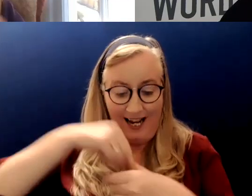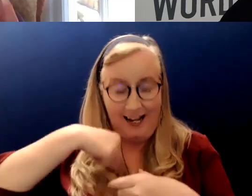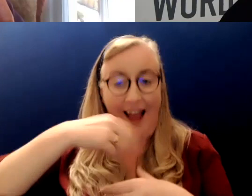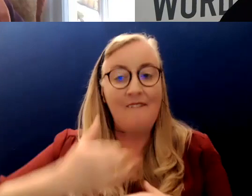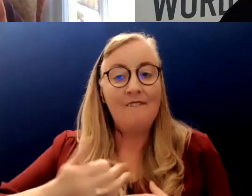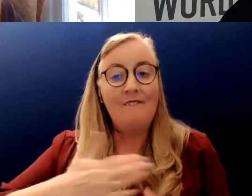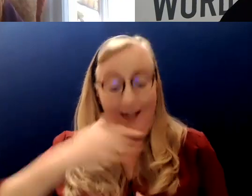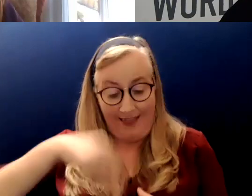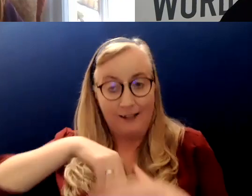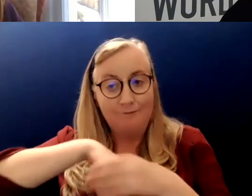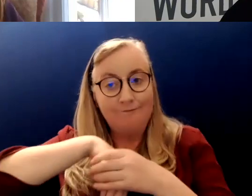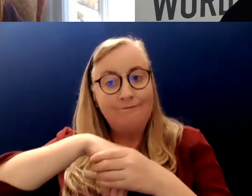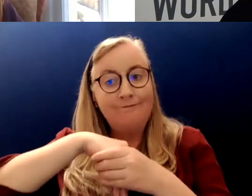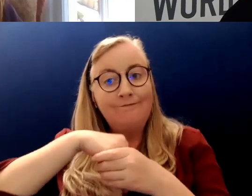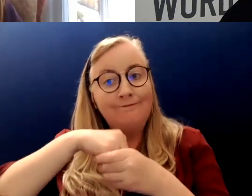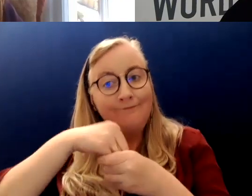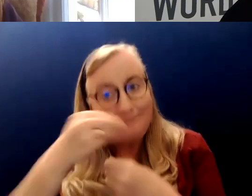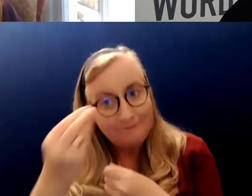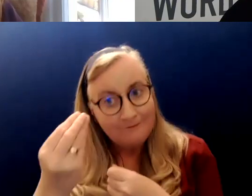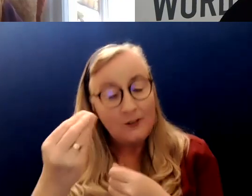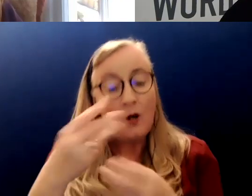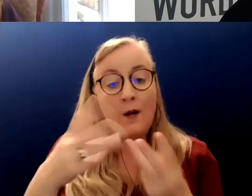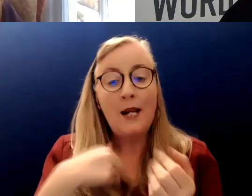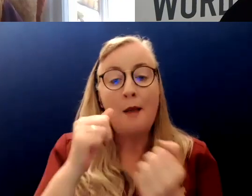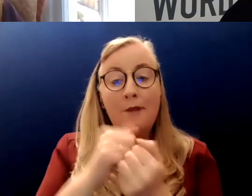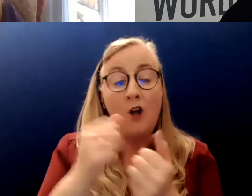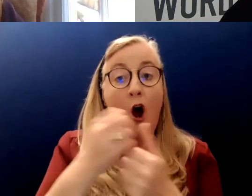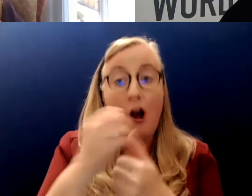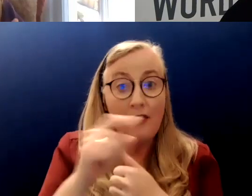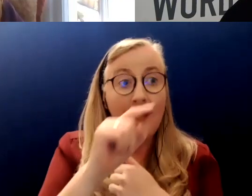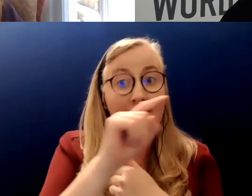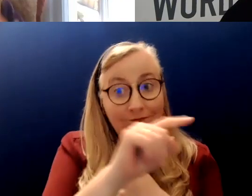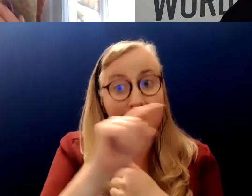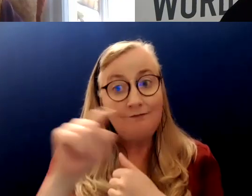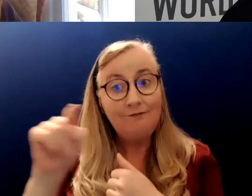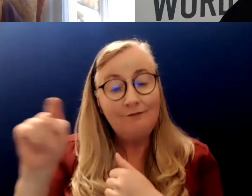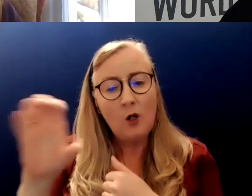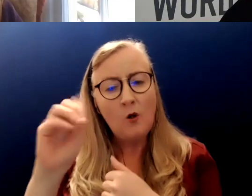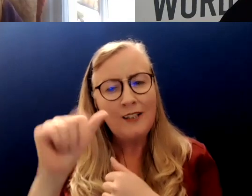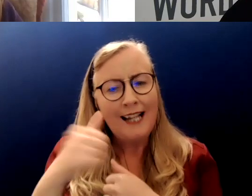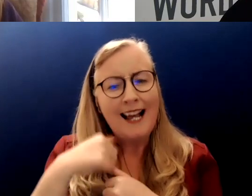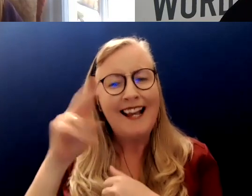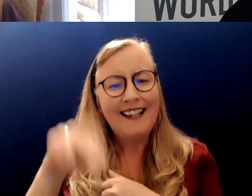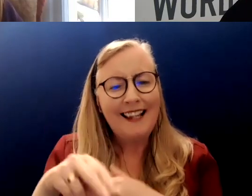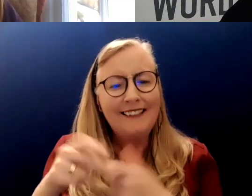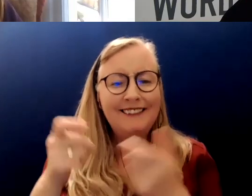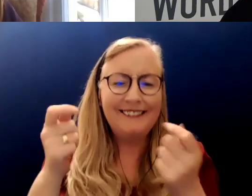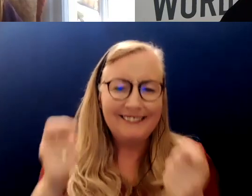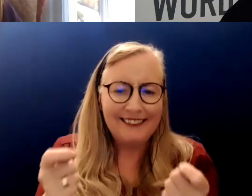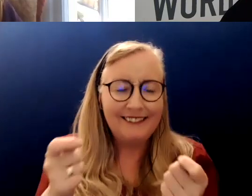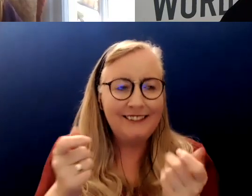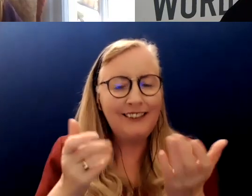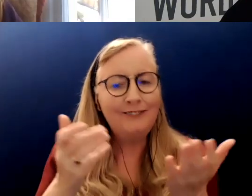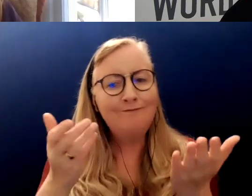as I met Codas, people with whom I could sit and talk